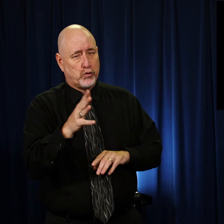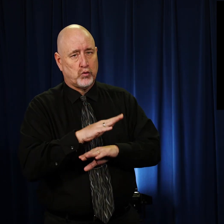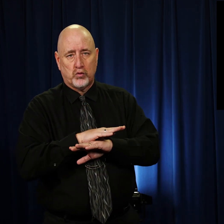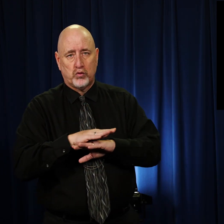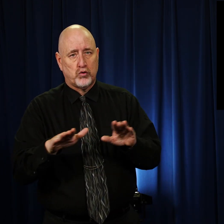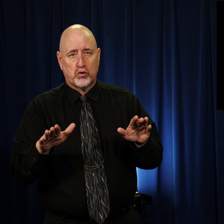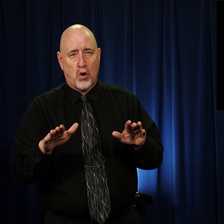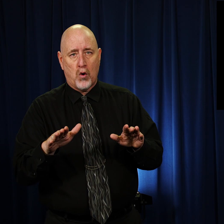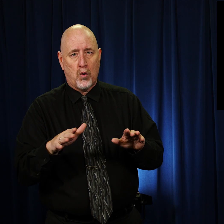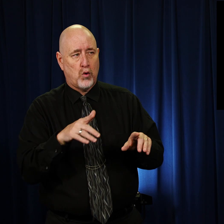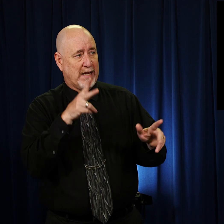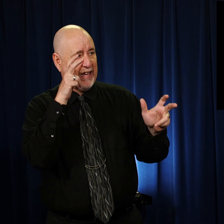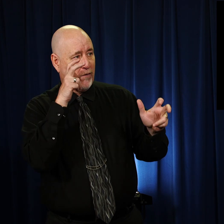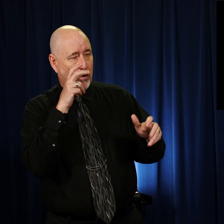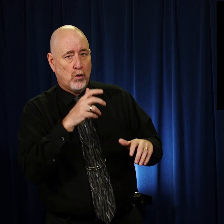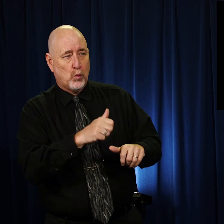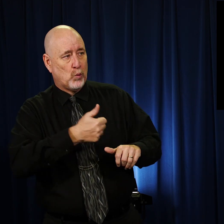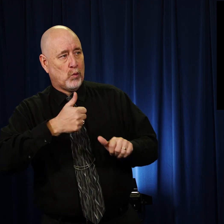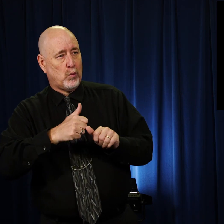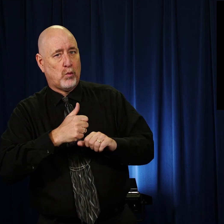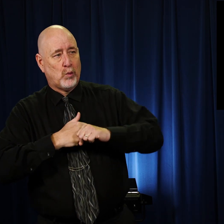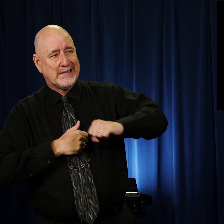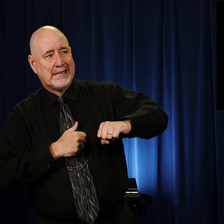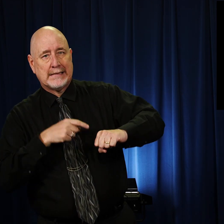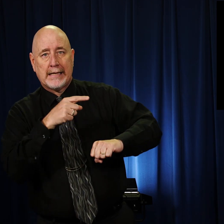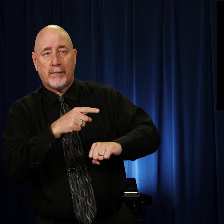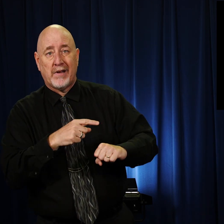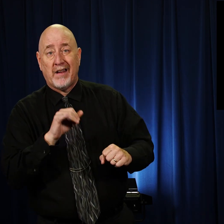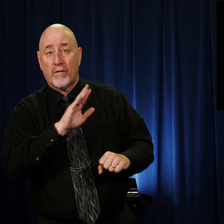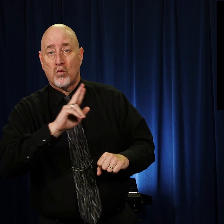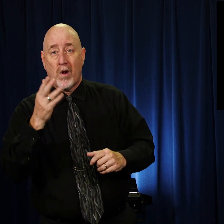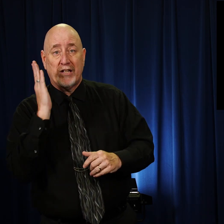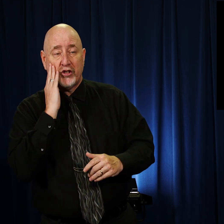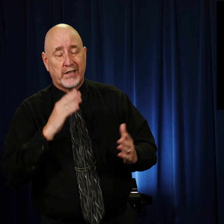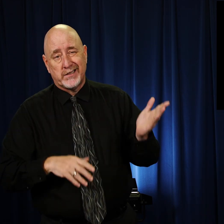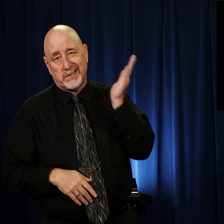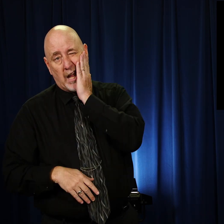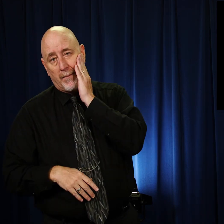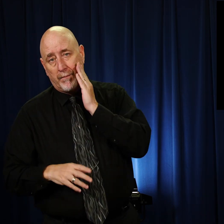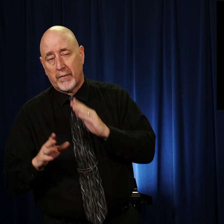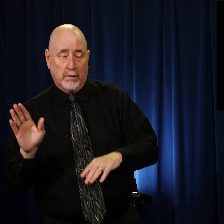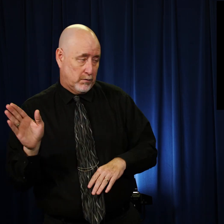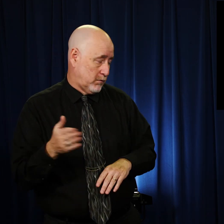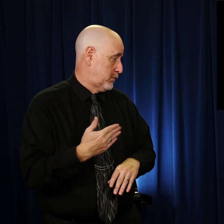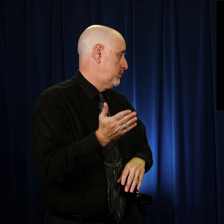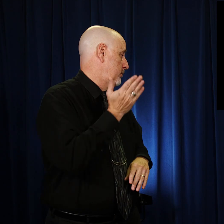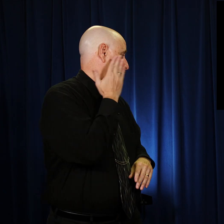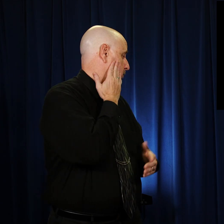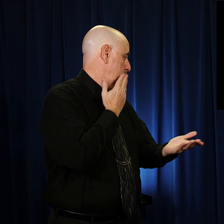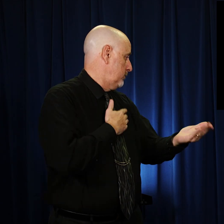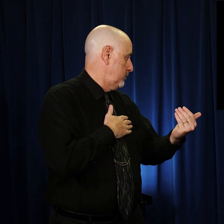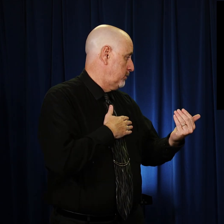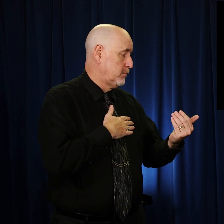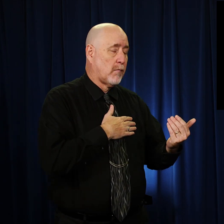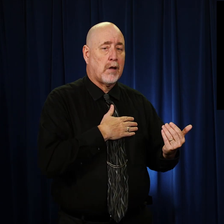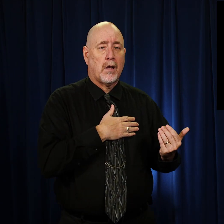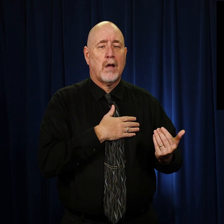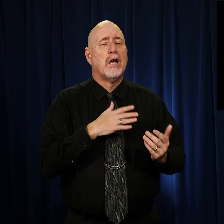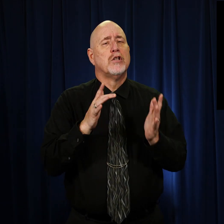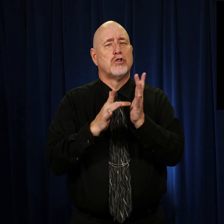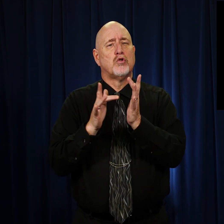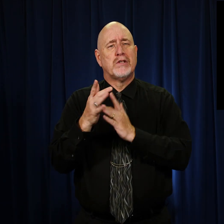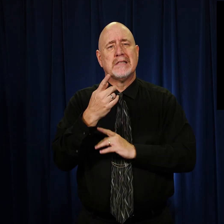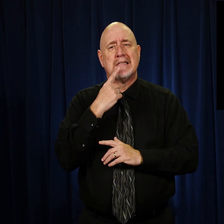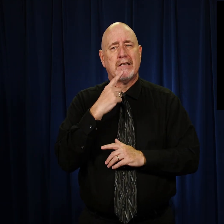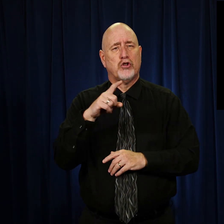do not resist him who is evil, but whoever slaps you on your right cheek, turn to him the other also. All right, so